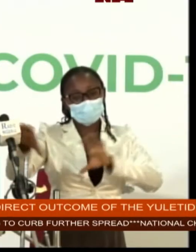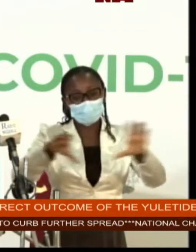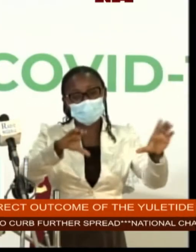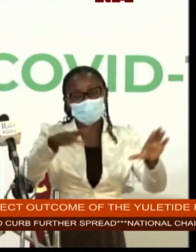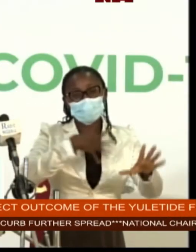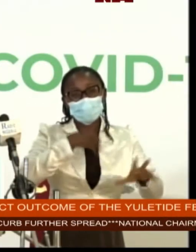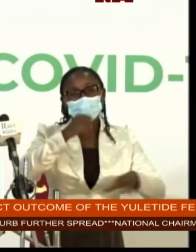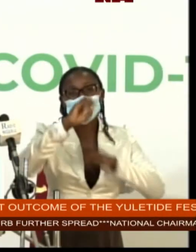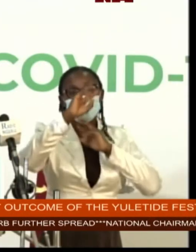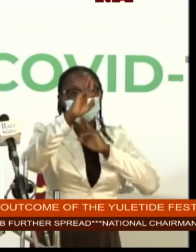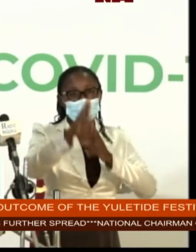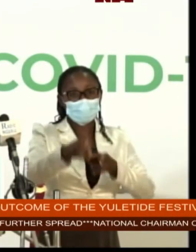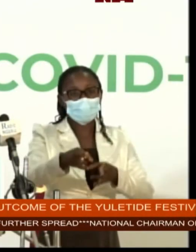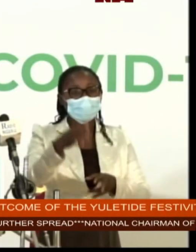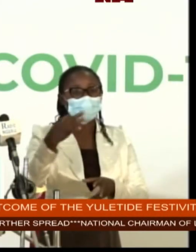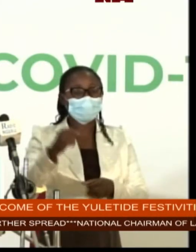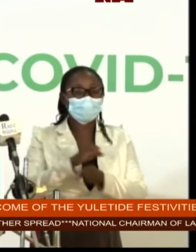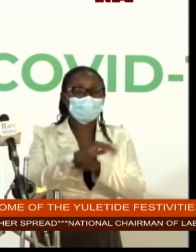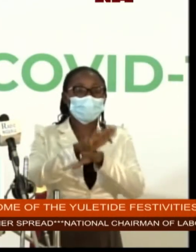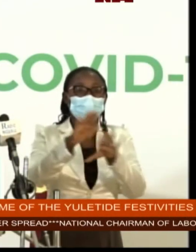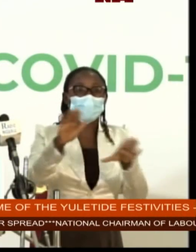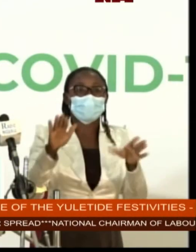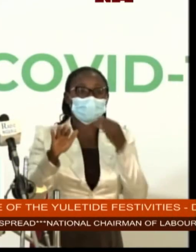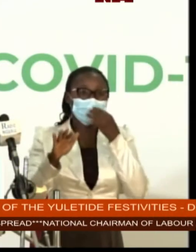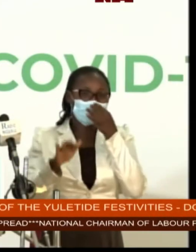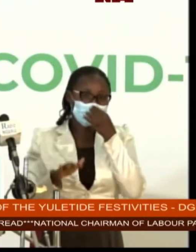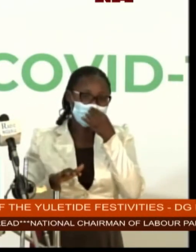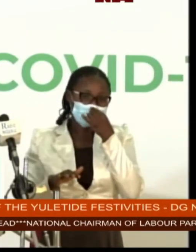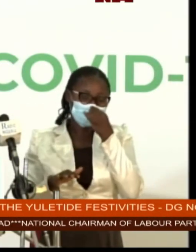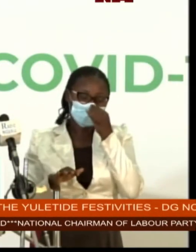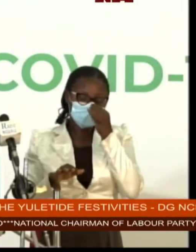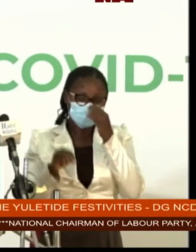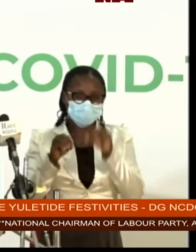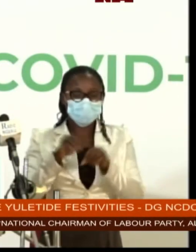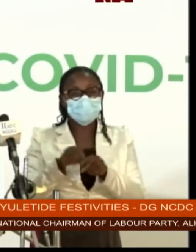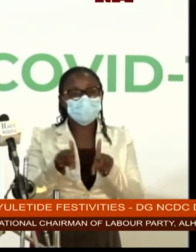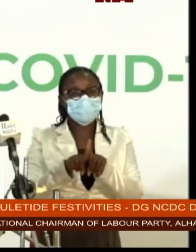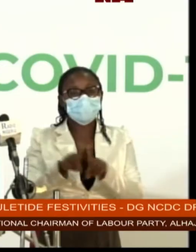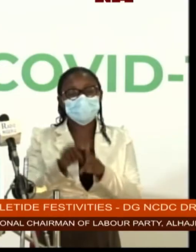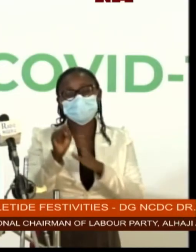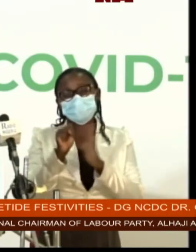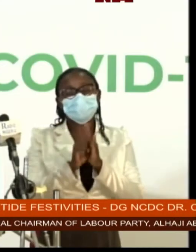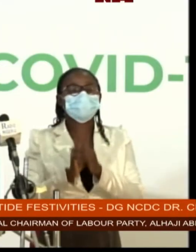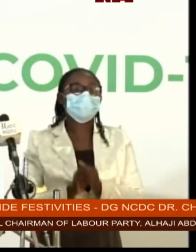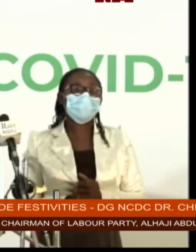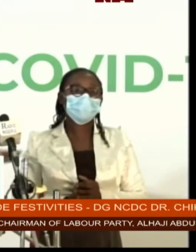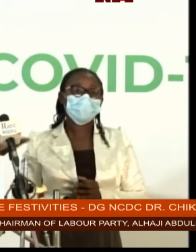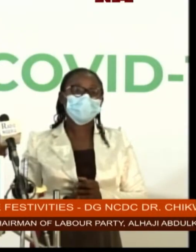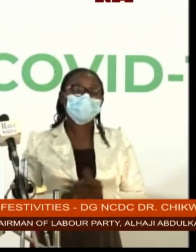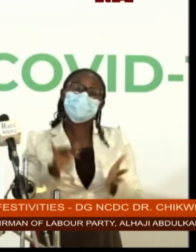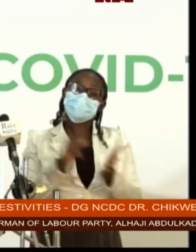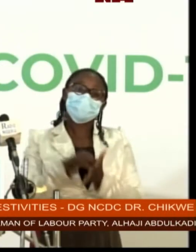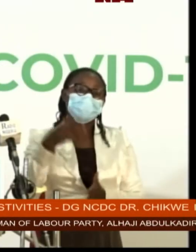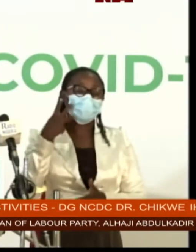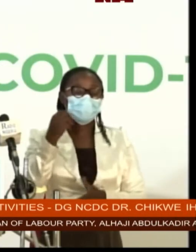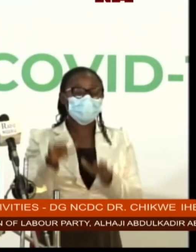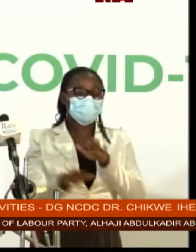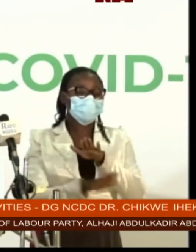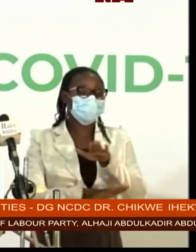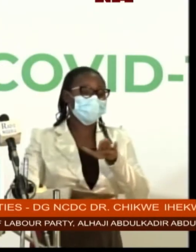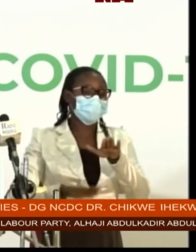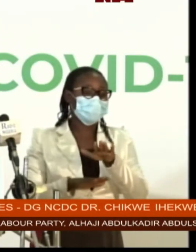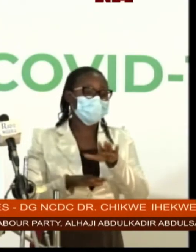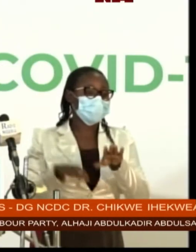the response of COVID-19 in the various states. And that was